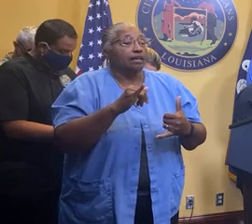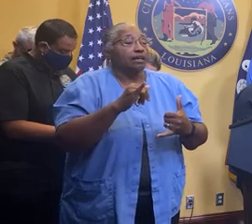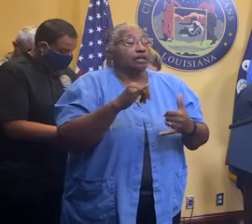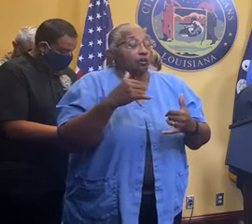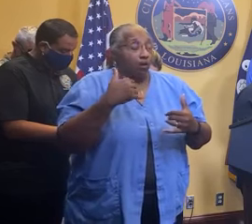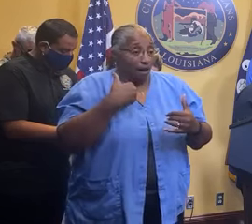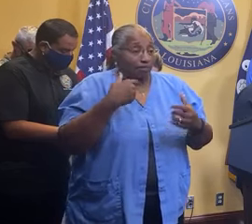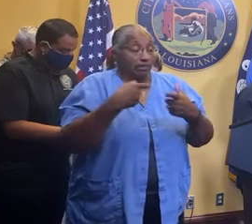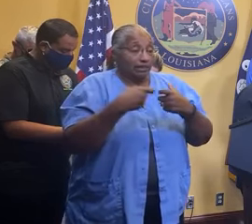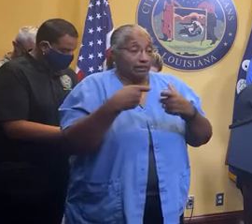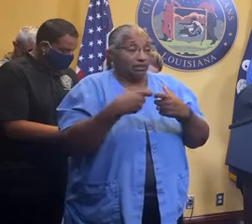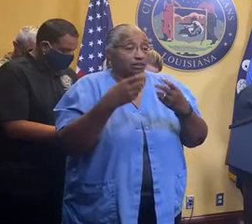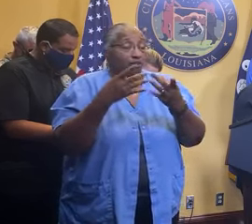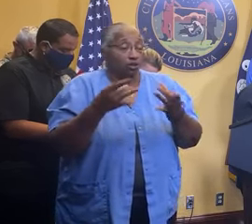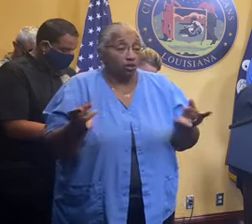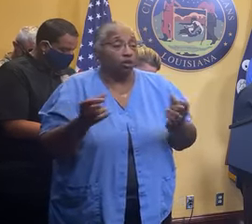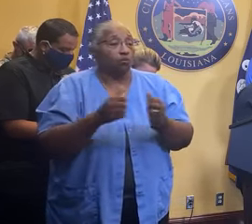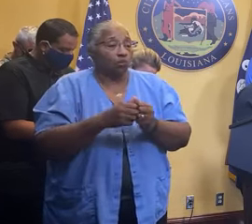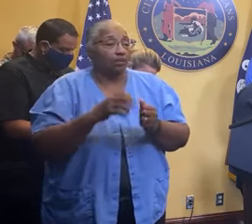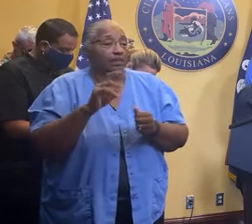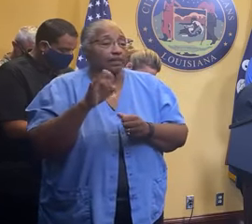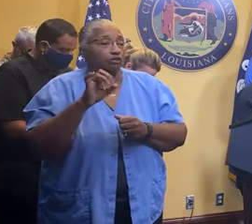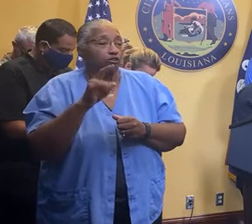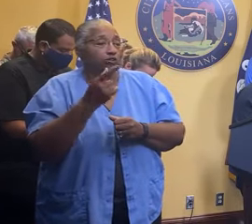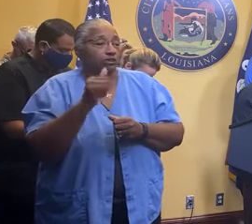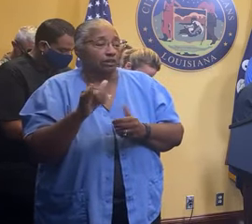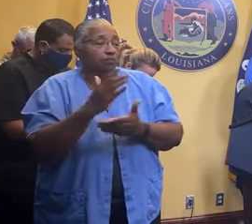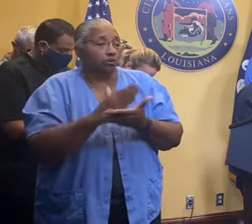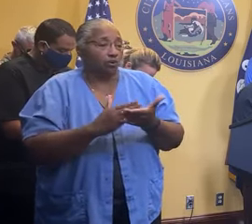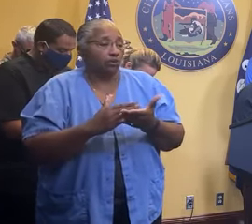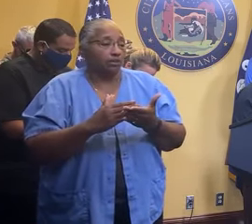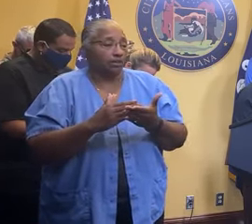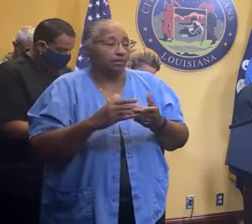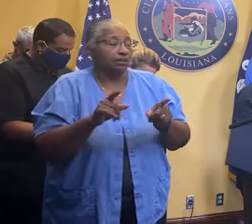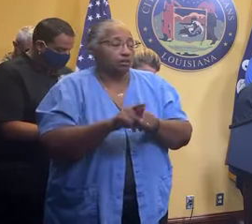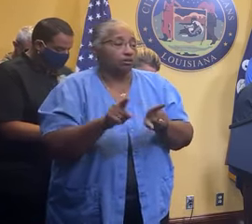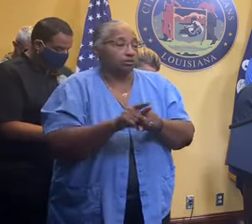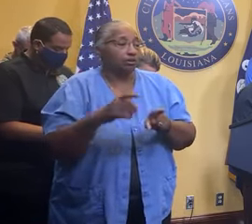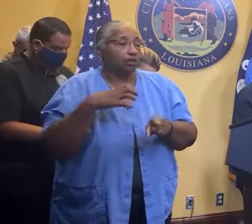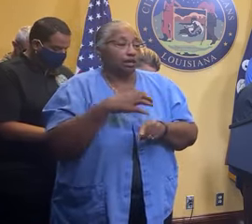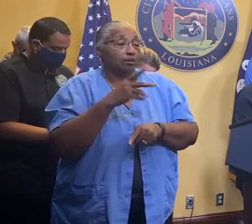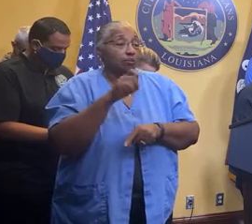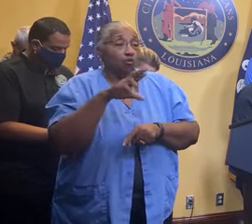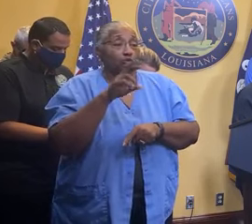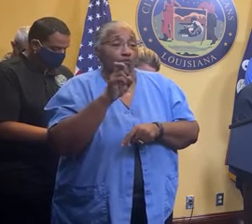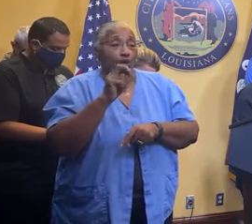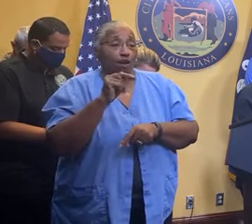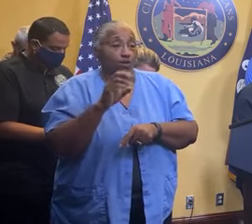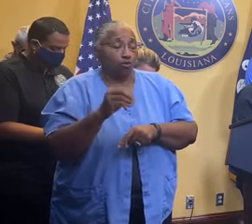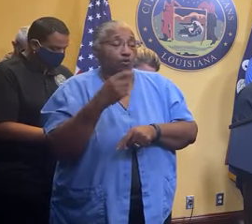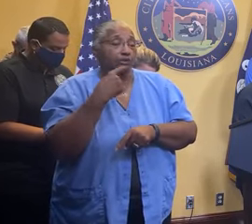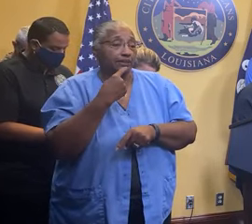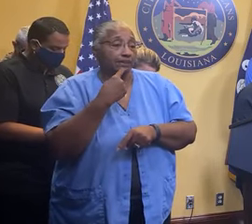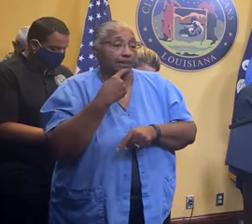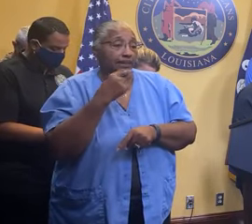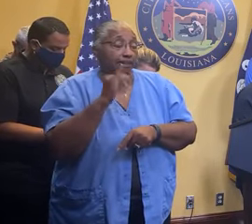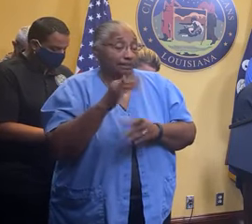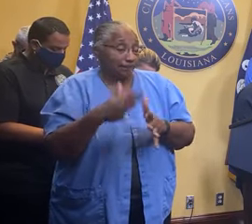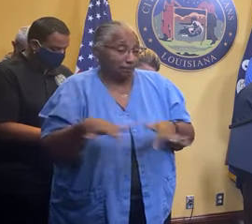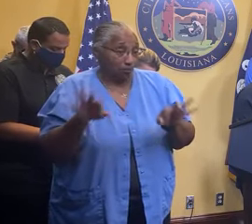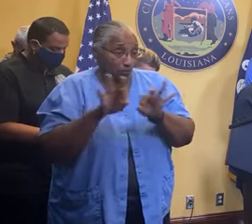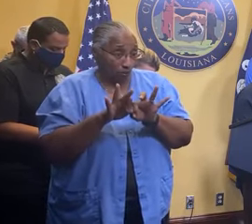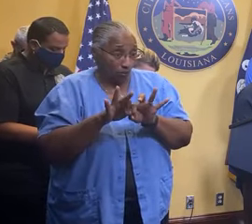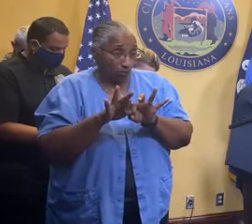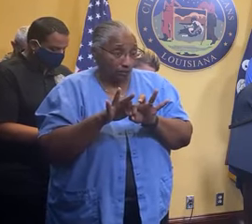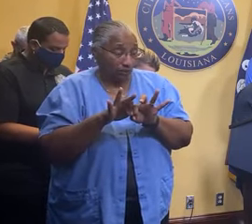to the Entergy New Orleans side of the operation, just as confirmed by Councilmember Moreno. Those matters we know